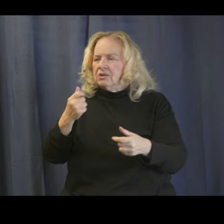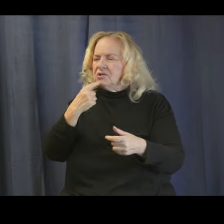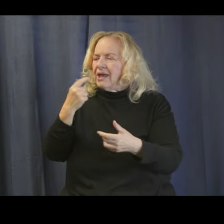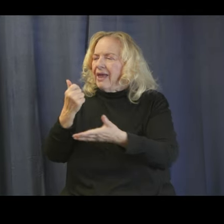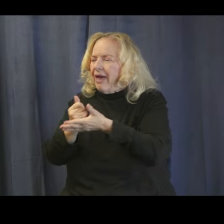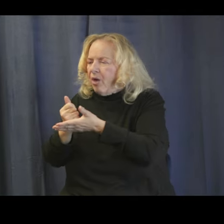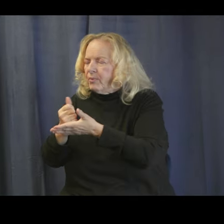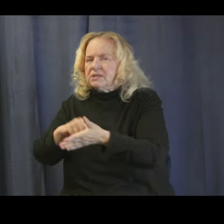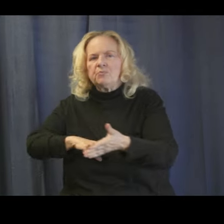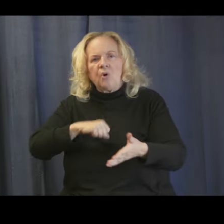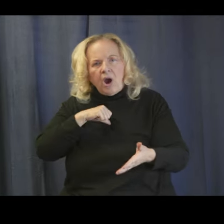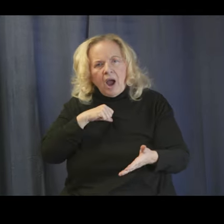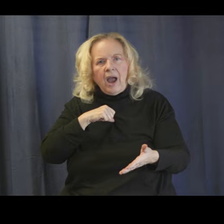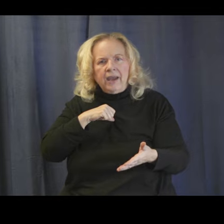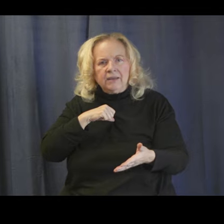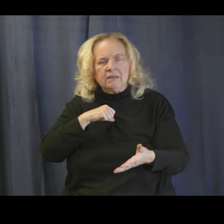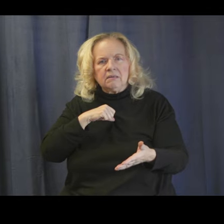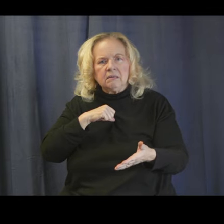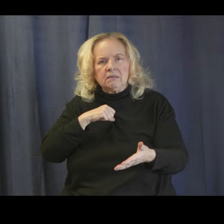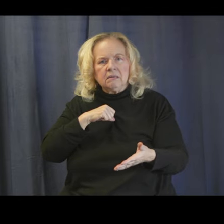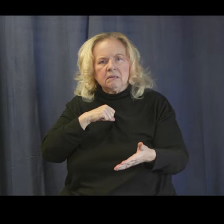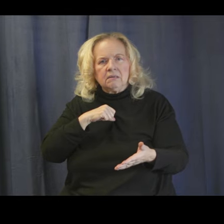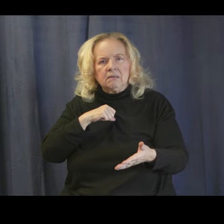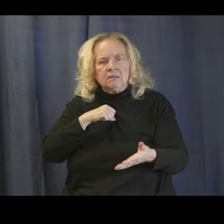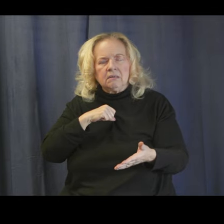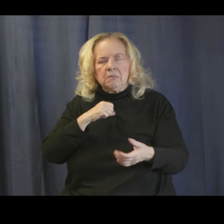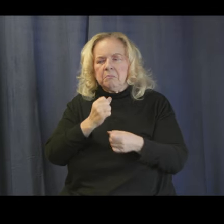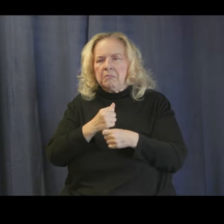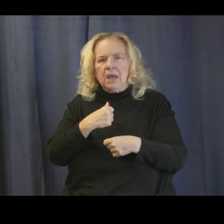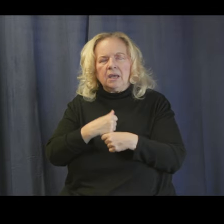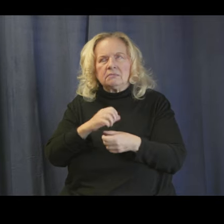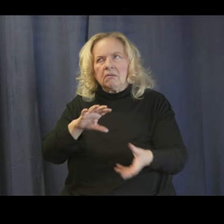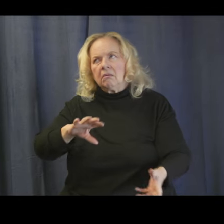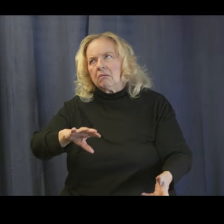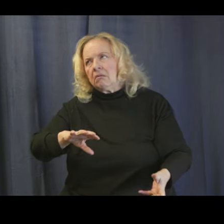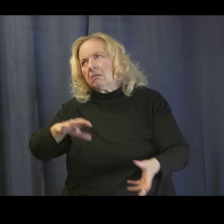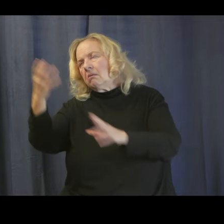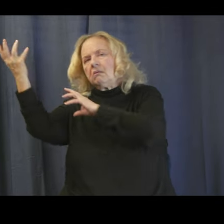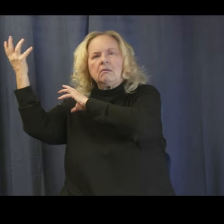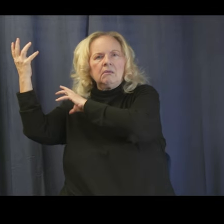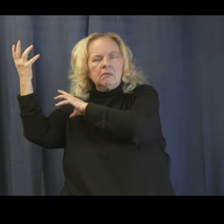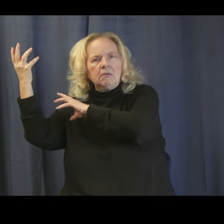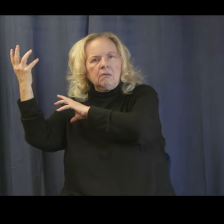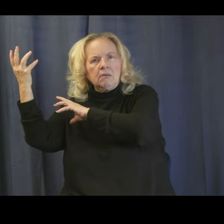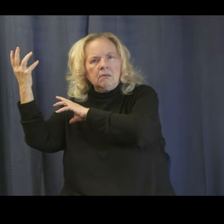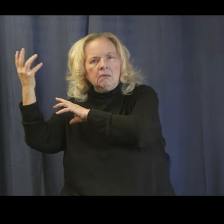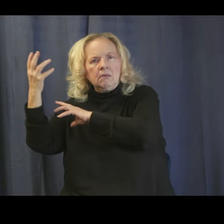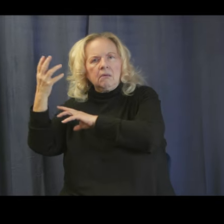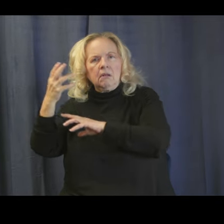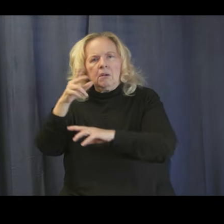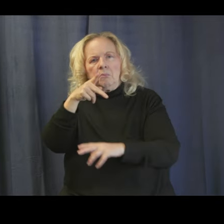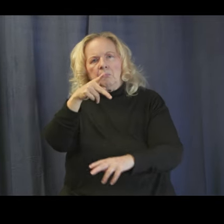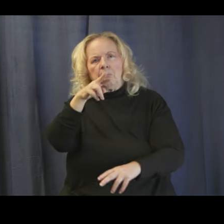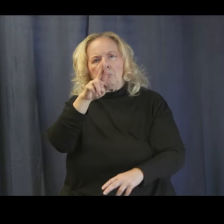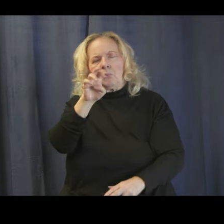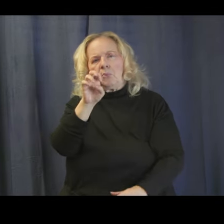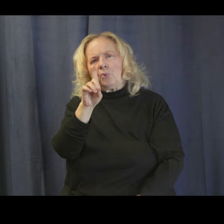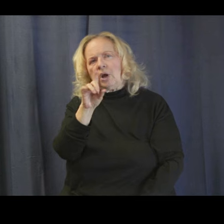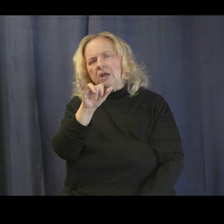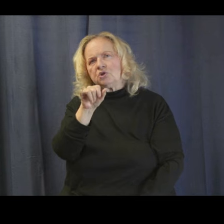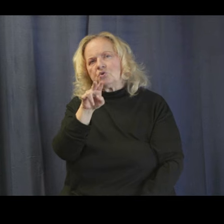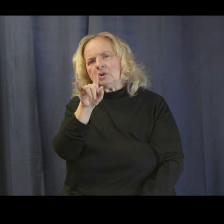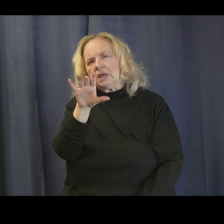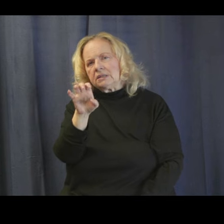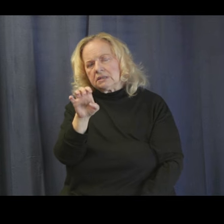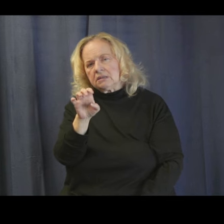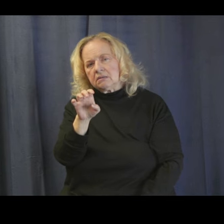me. It's pride that is what brings a lot of prejudice.